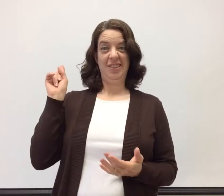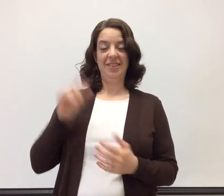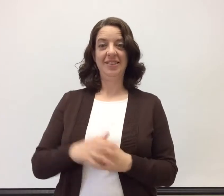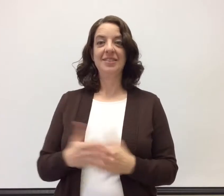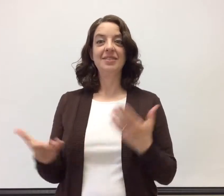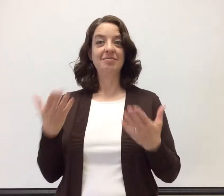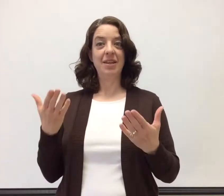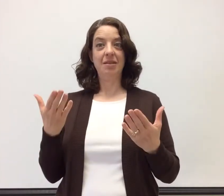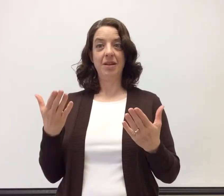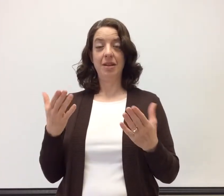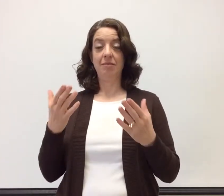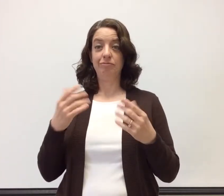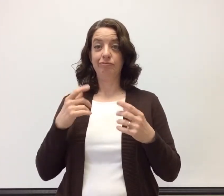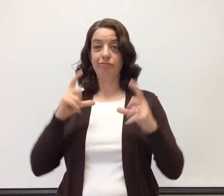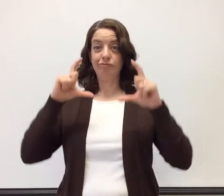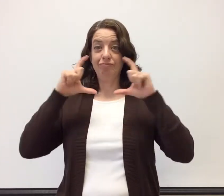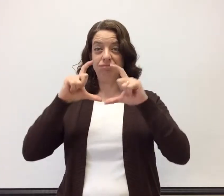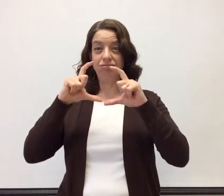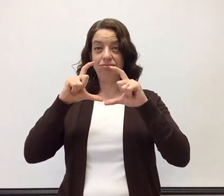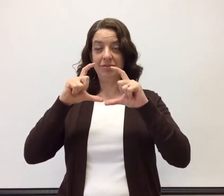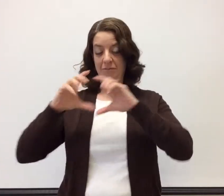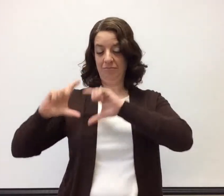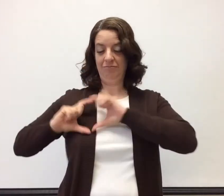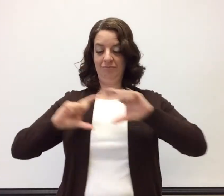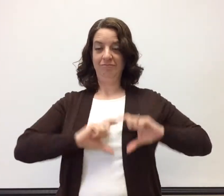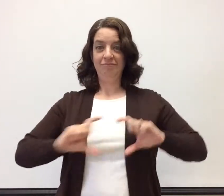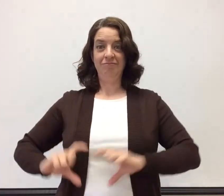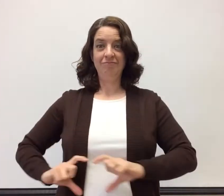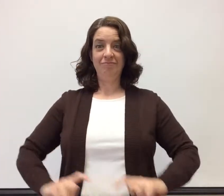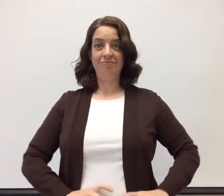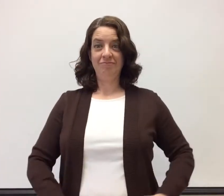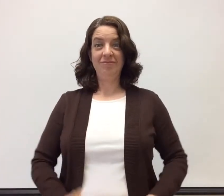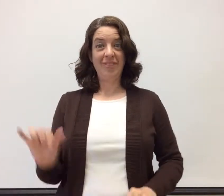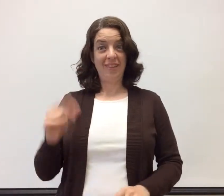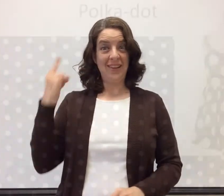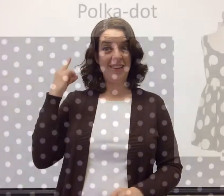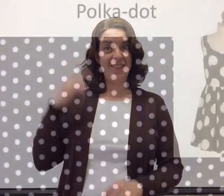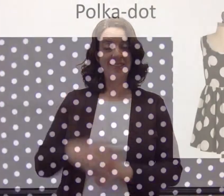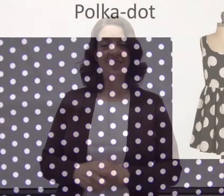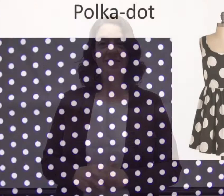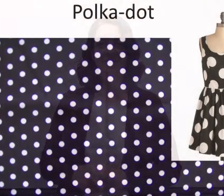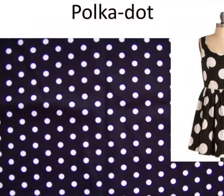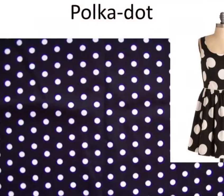But maybe they don't look like those kind of polka dots. Maybe they're great big polka dots, like this dress.